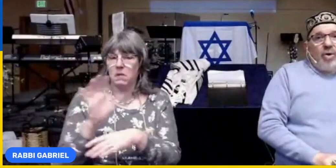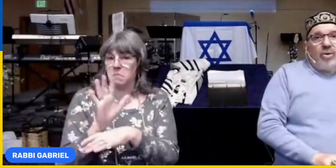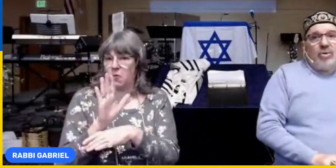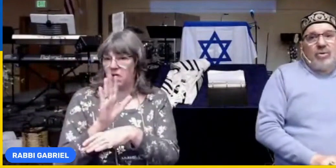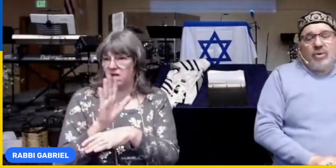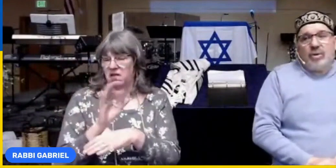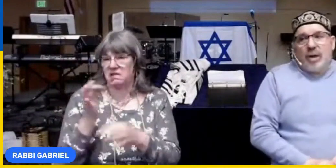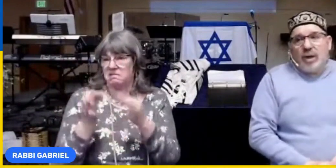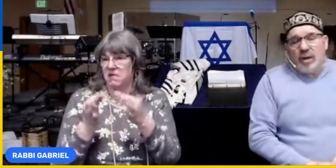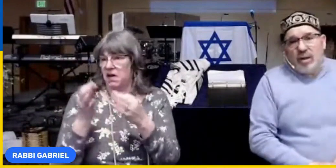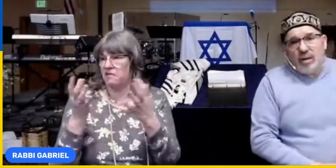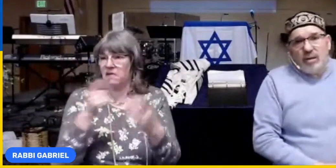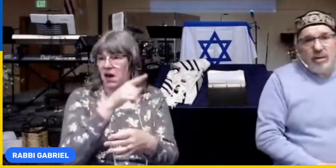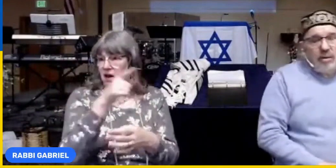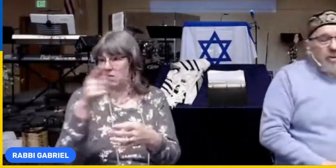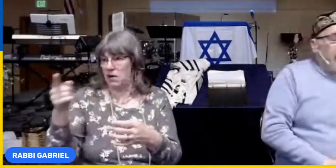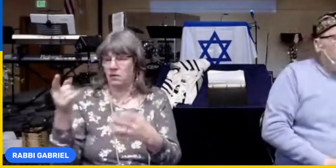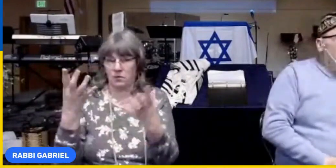So,